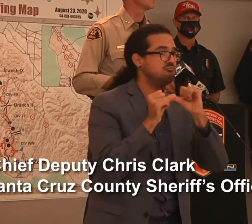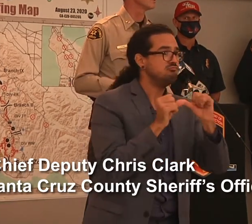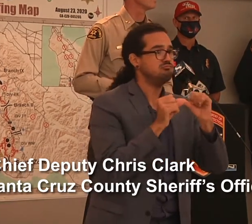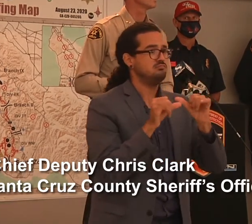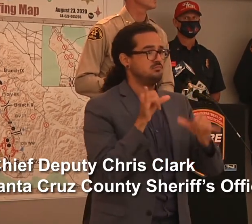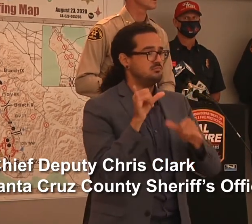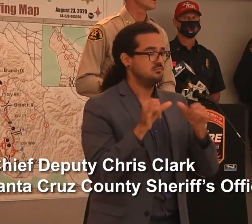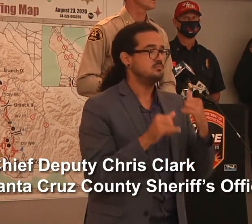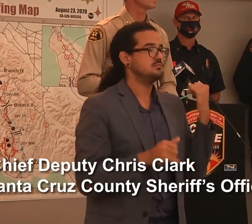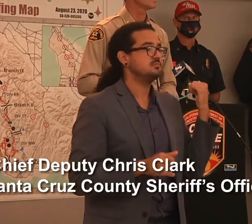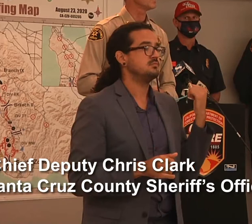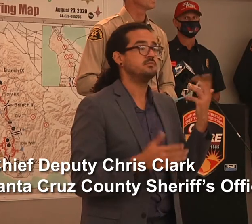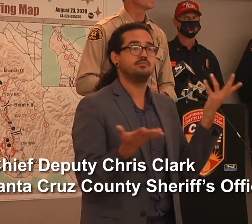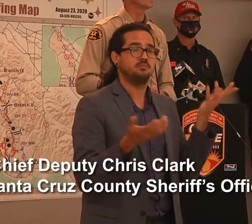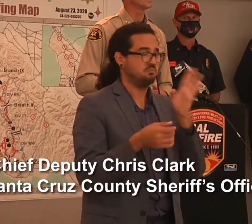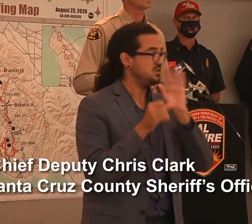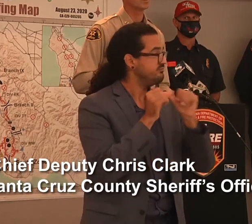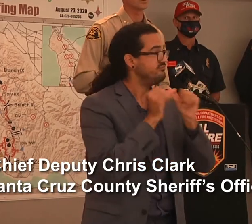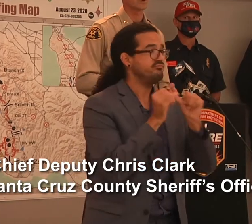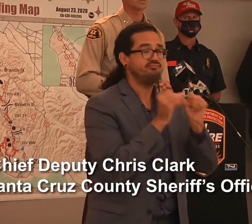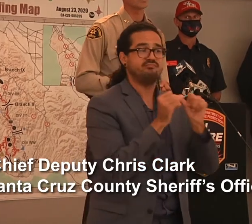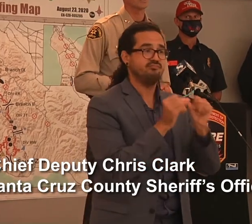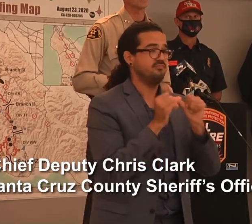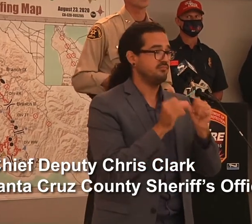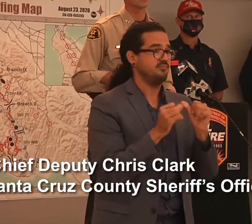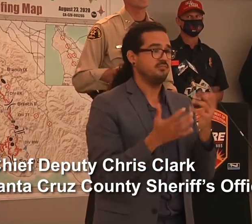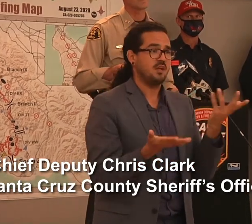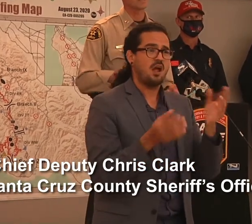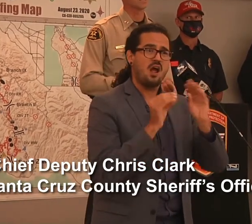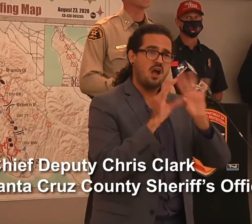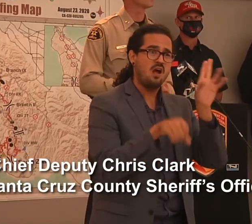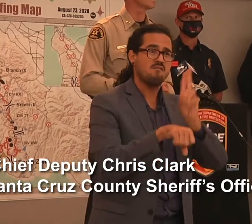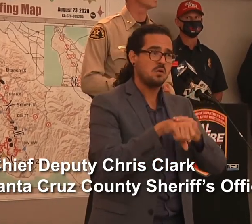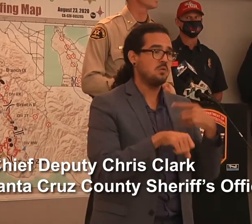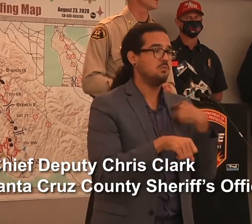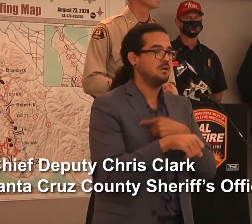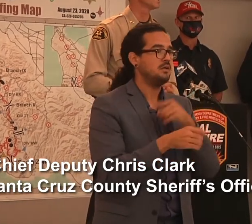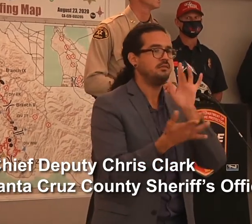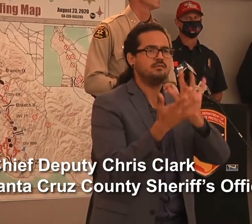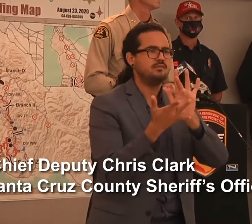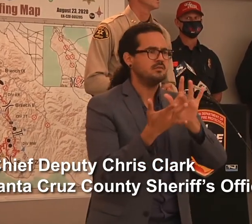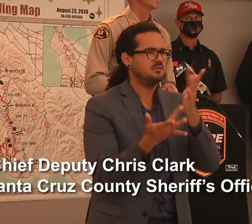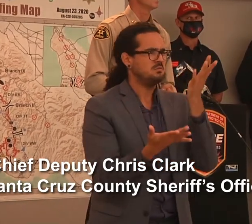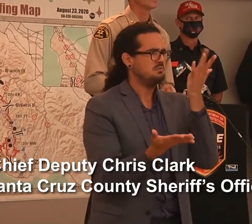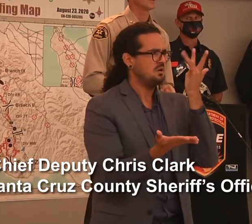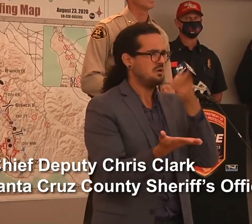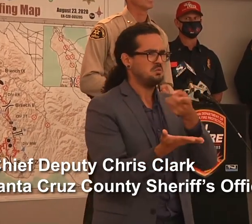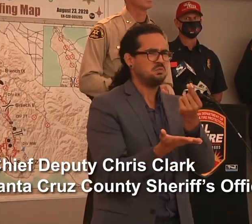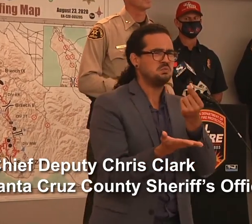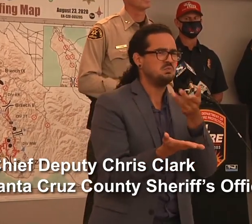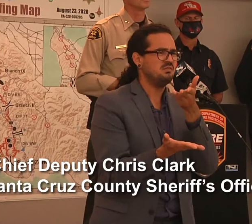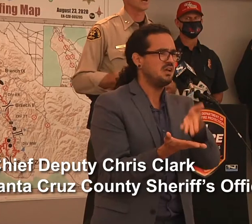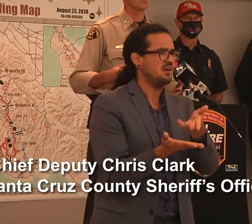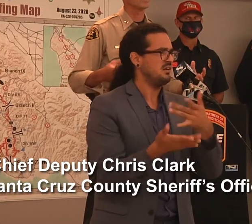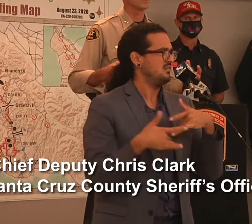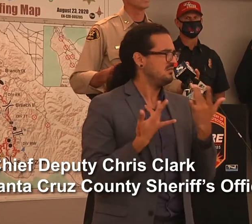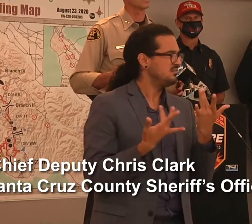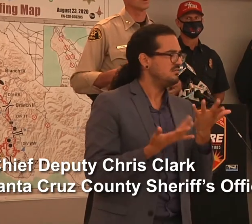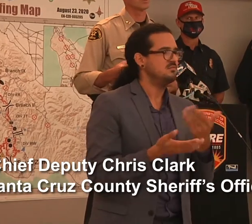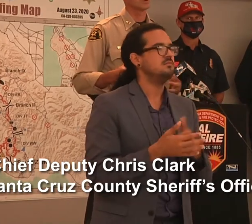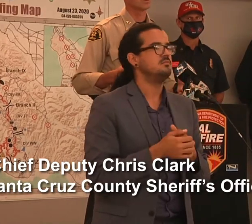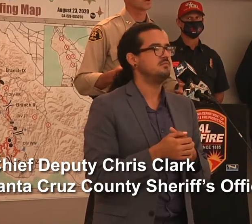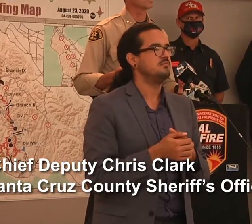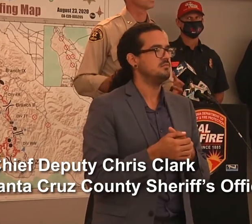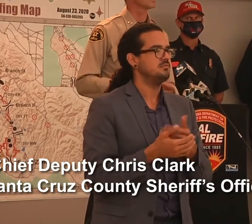through. And so obviously it's contacting people and speaking to people that were in and around that area and getting the statements from them. And trying to help us